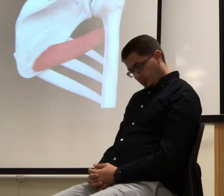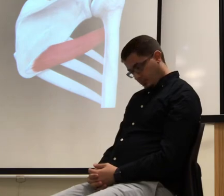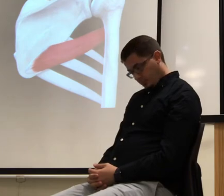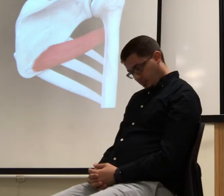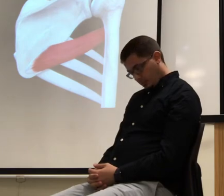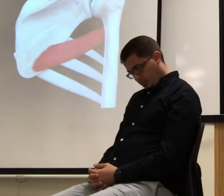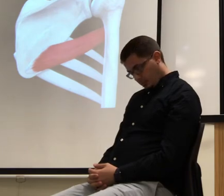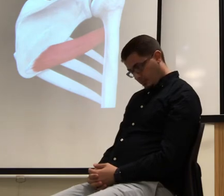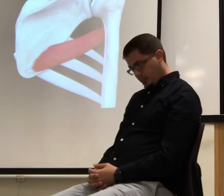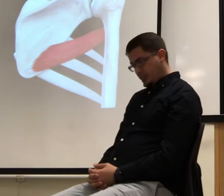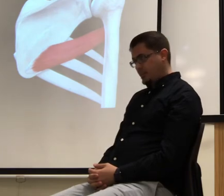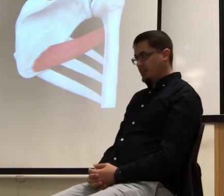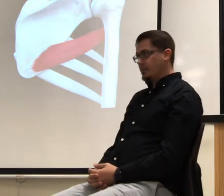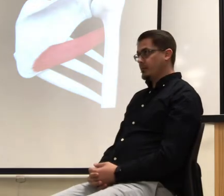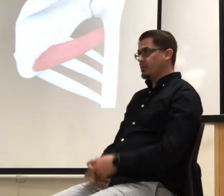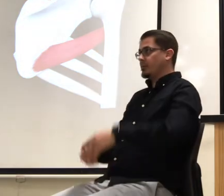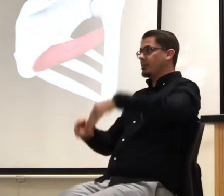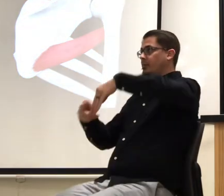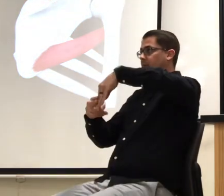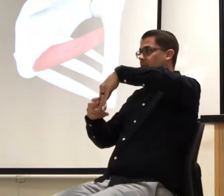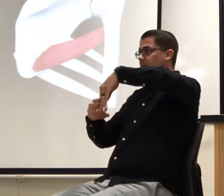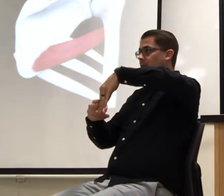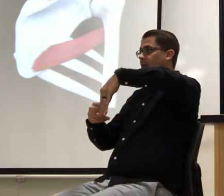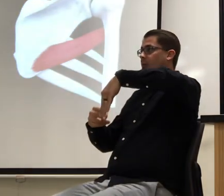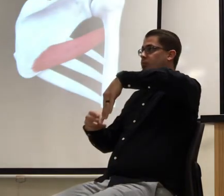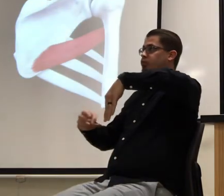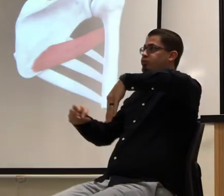And it inserts